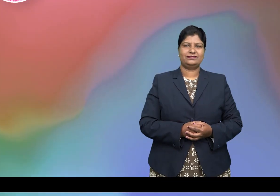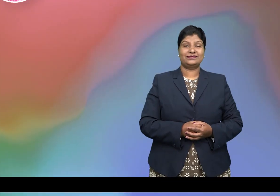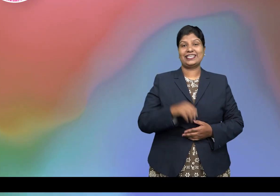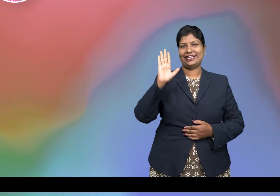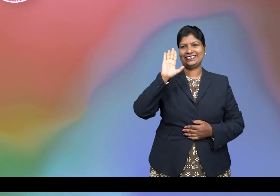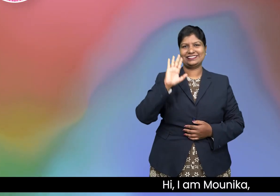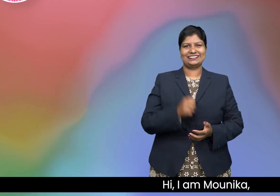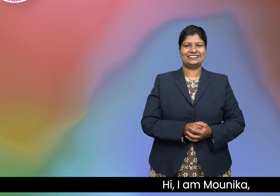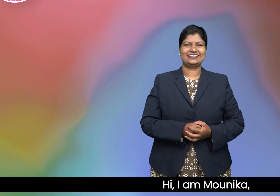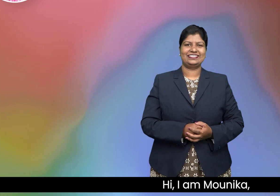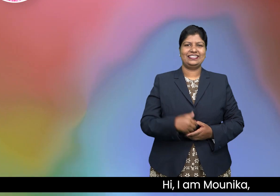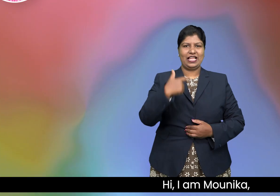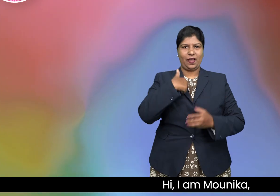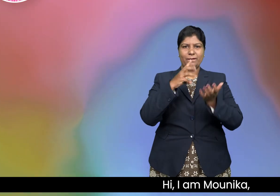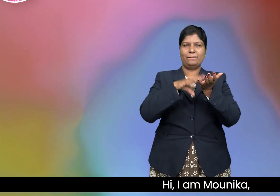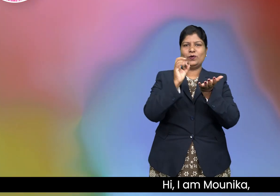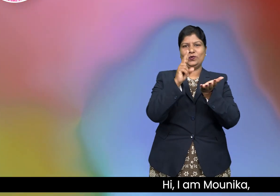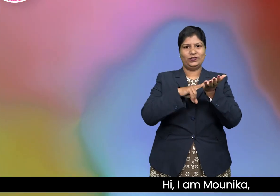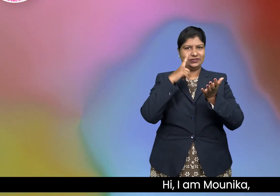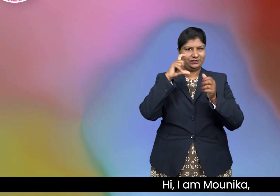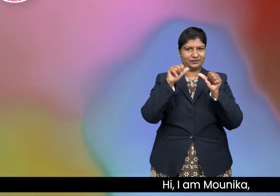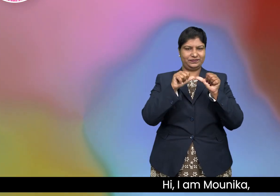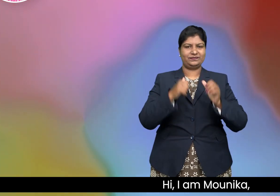Hi, I am Maunika.